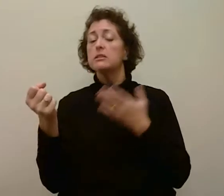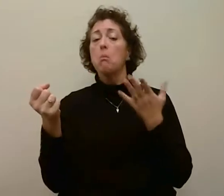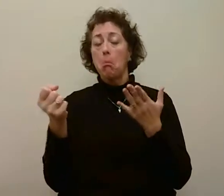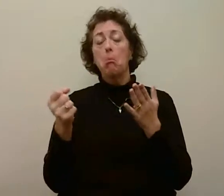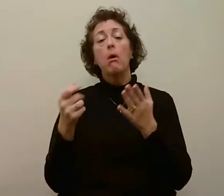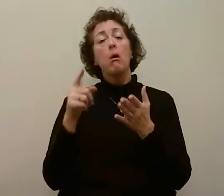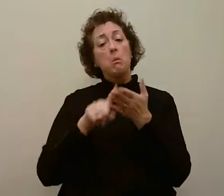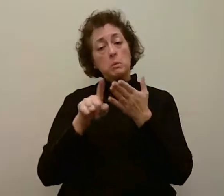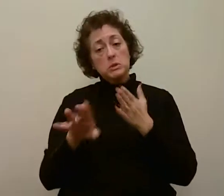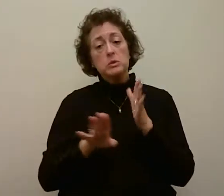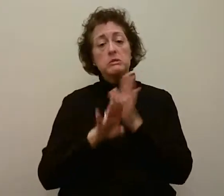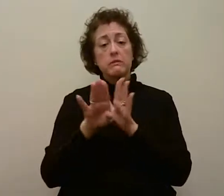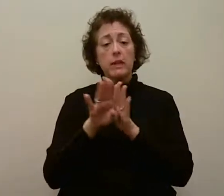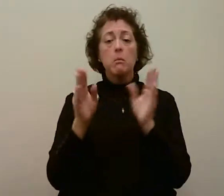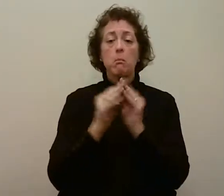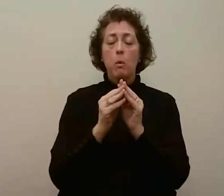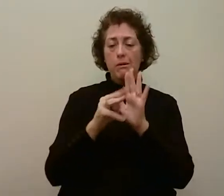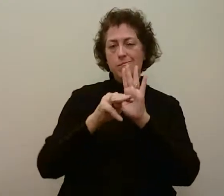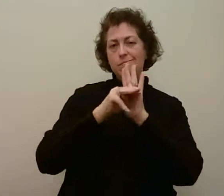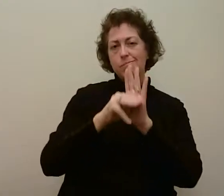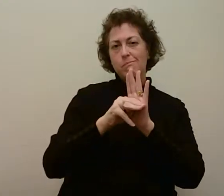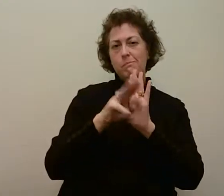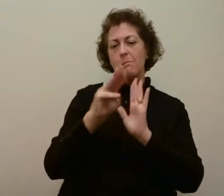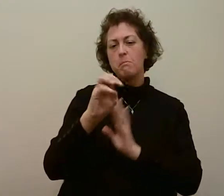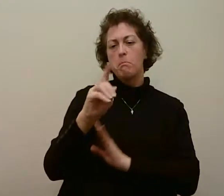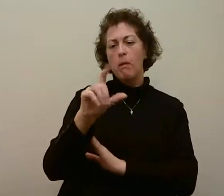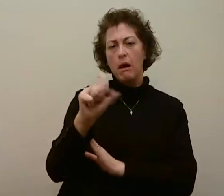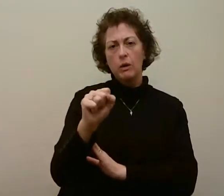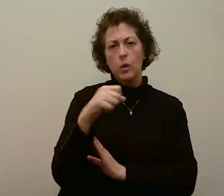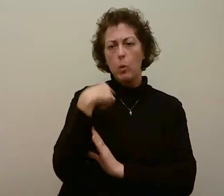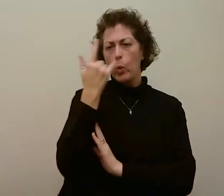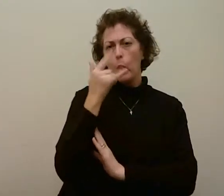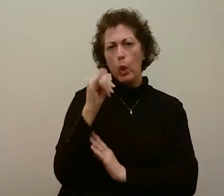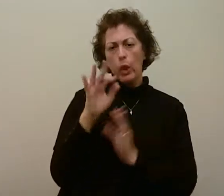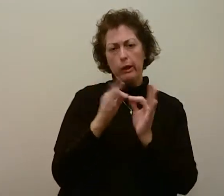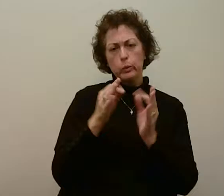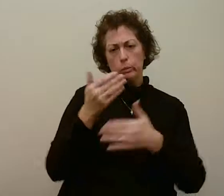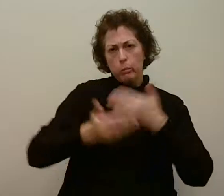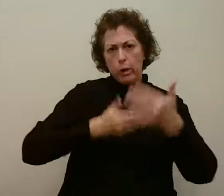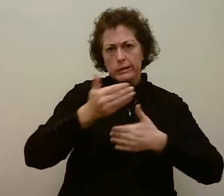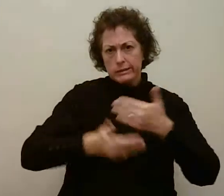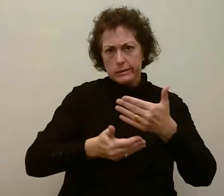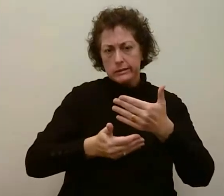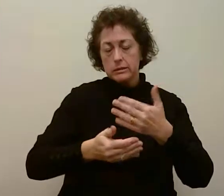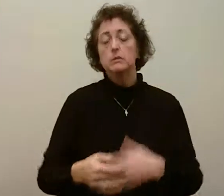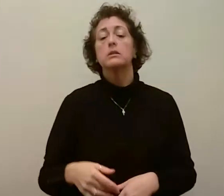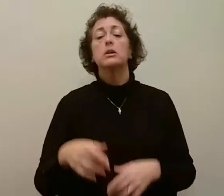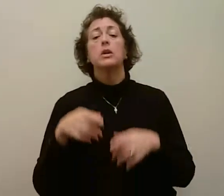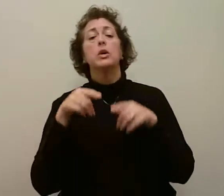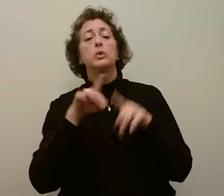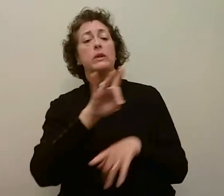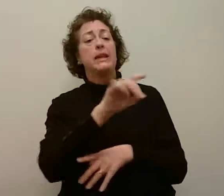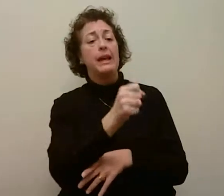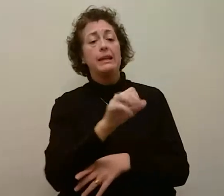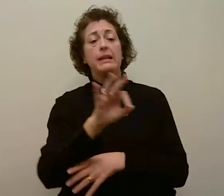more models of what the interpreting process looked like. And during the 80s, 90s, and even to the present, we've